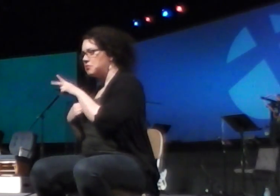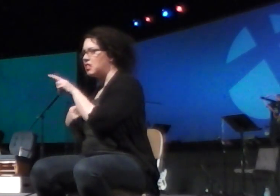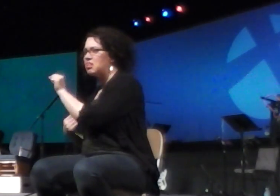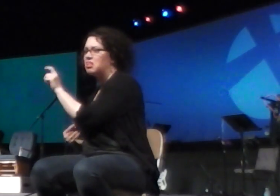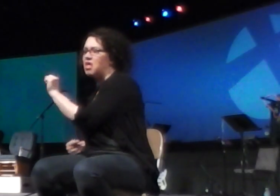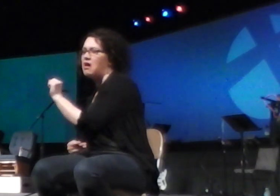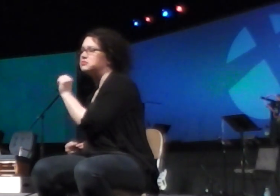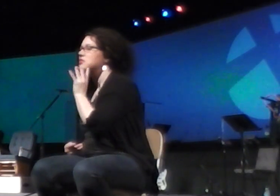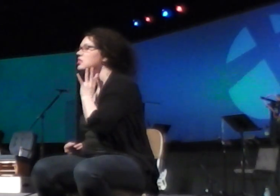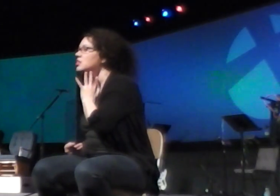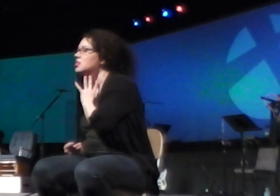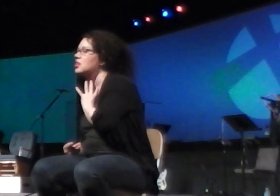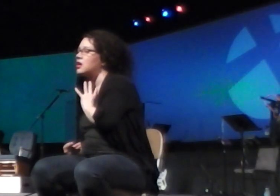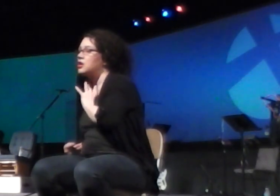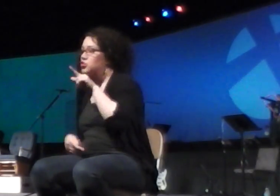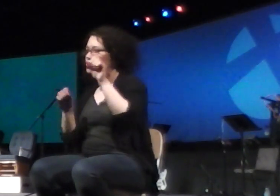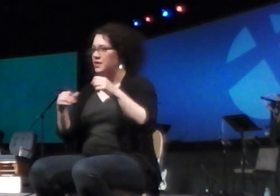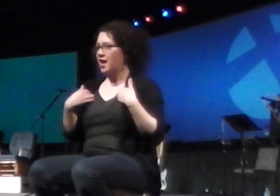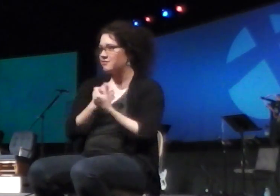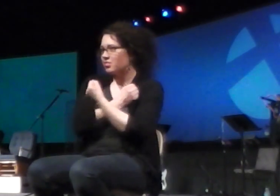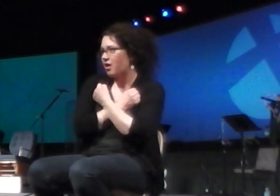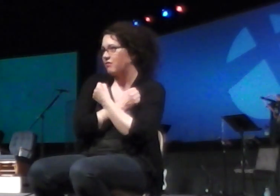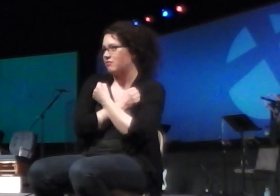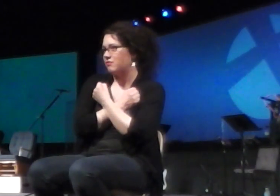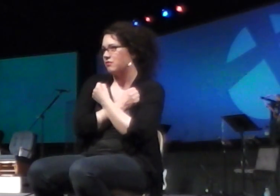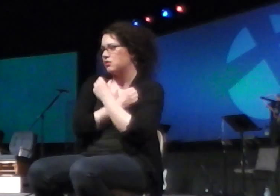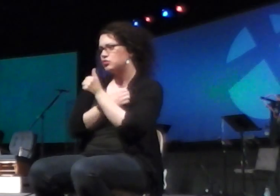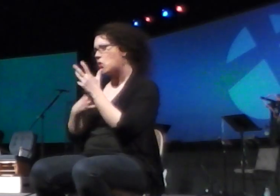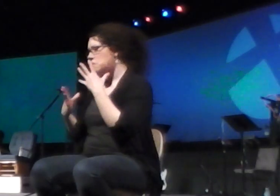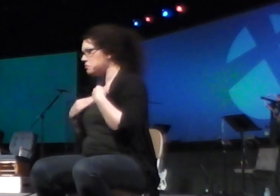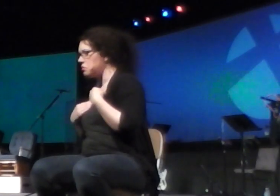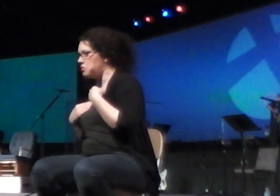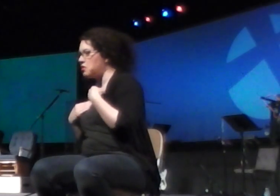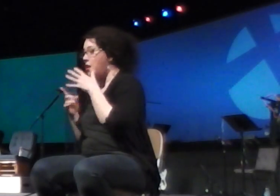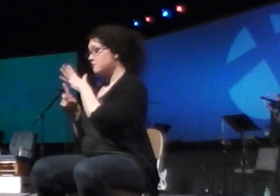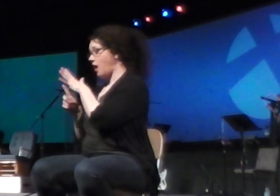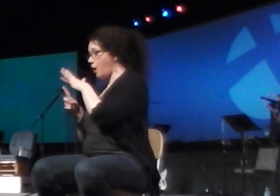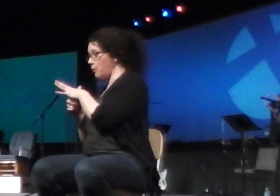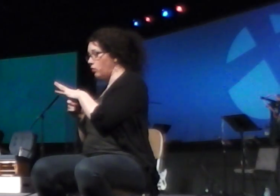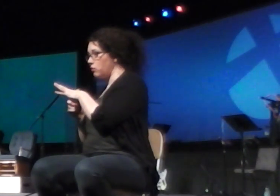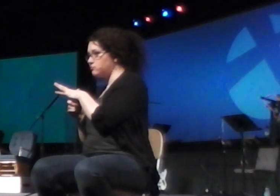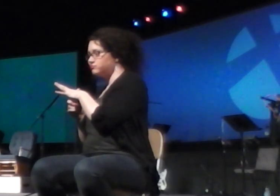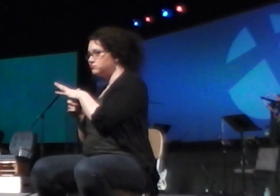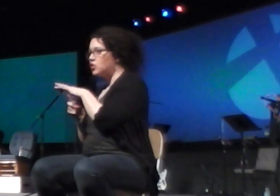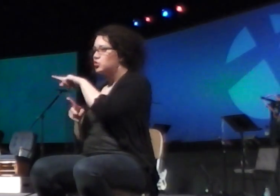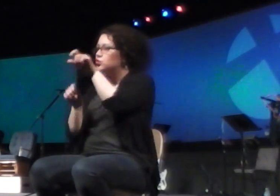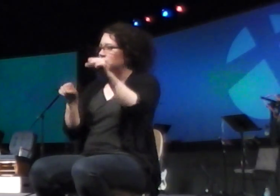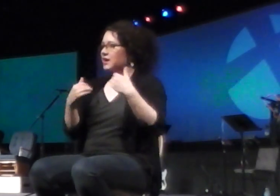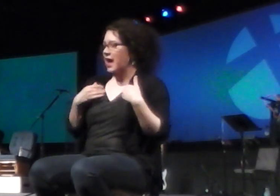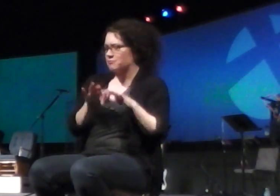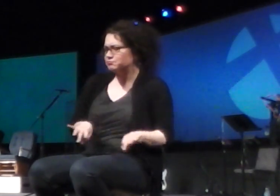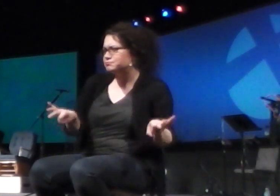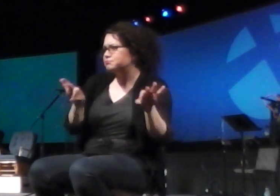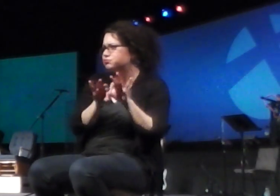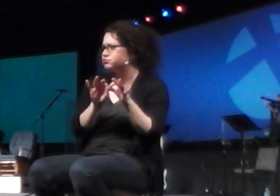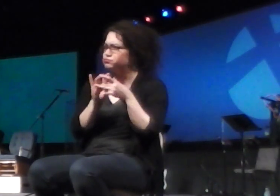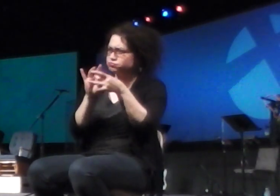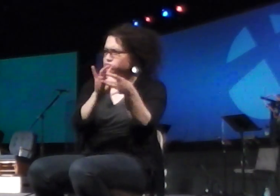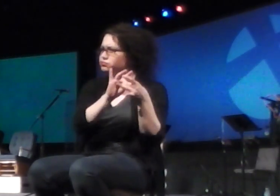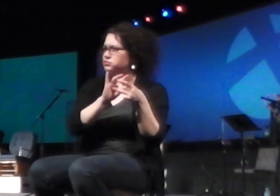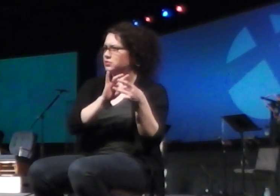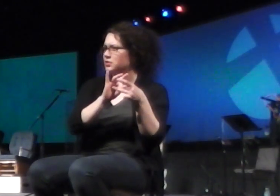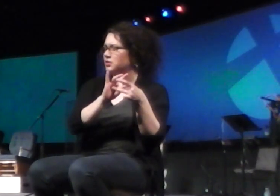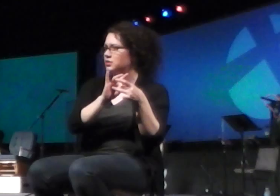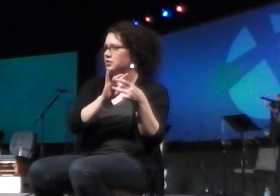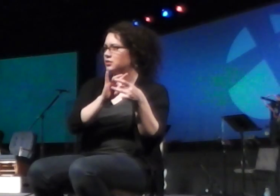Don't settle for popularity when you could have significance, a life of significance with the things of God. Don't settle for